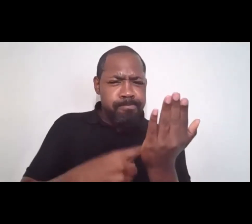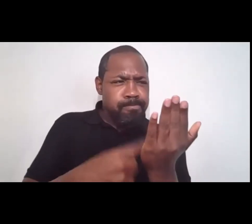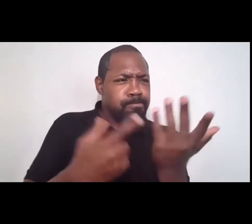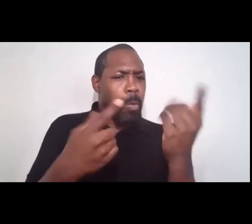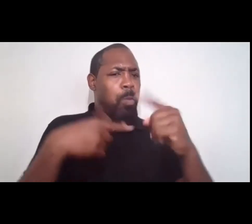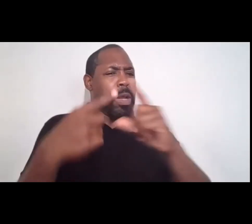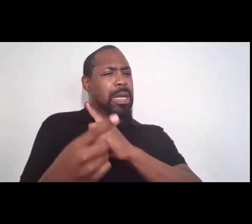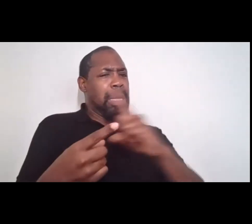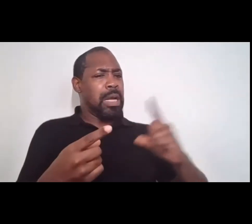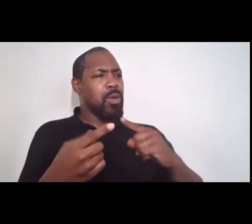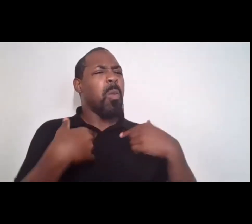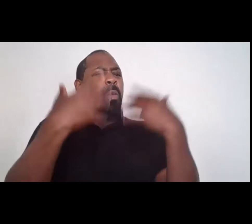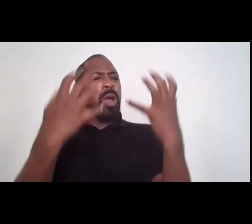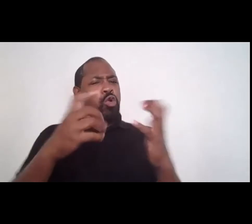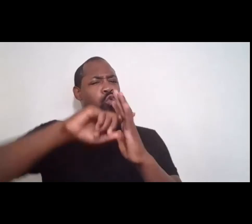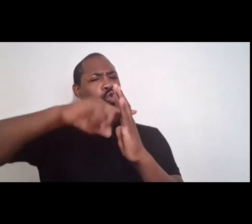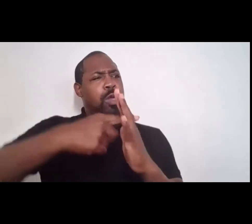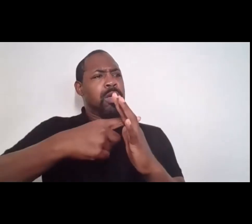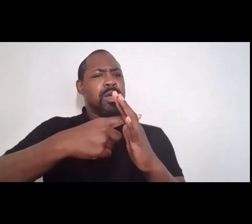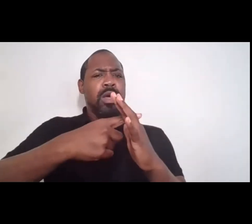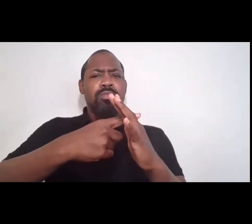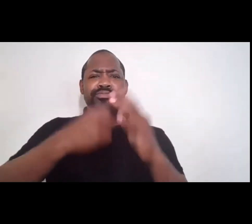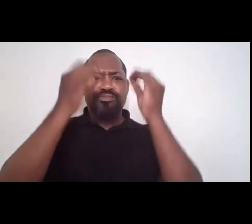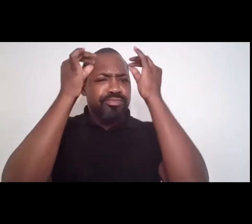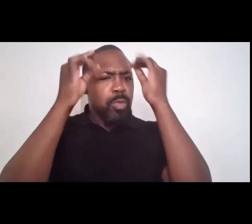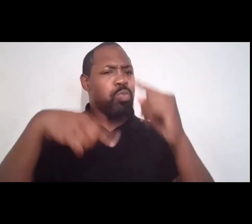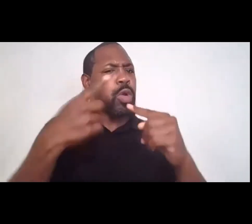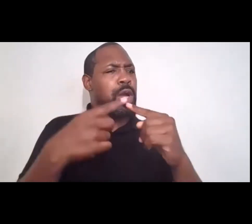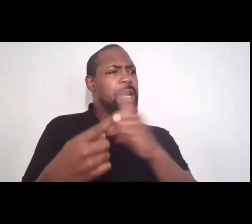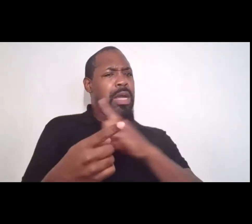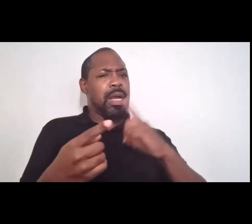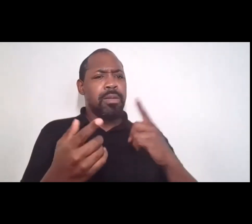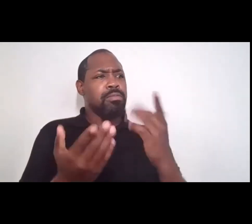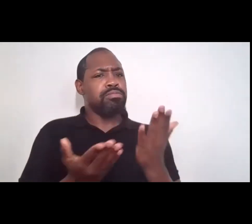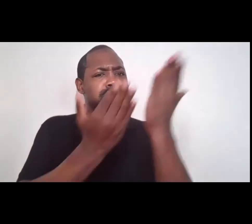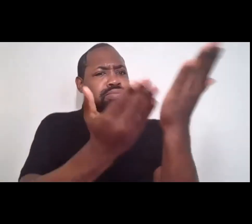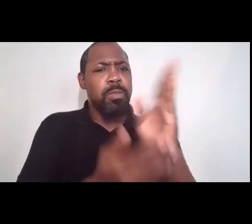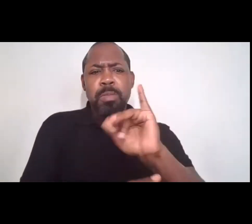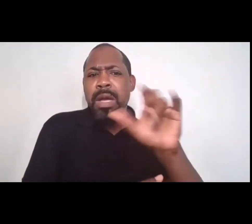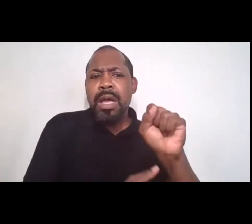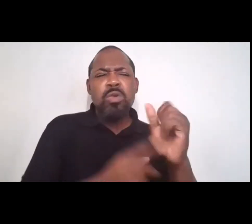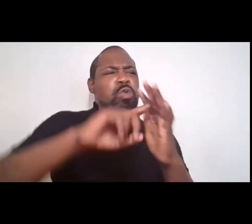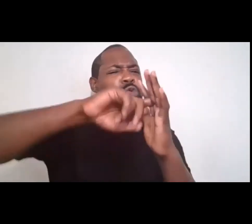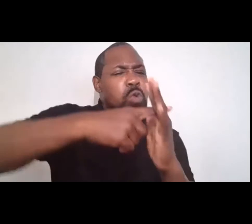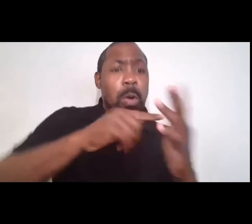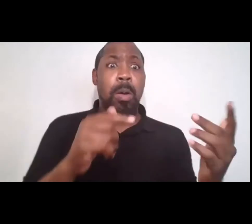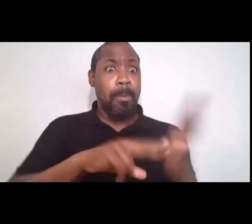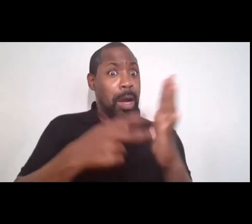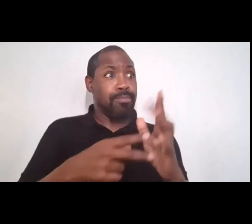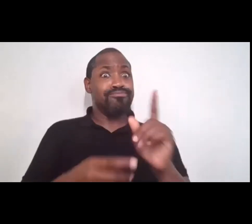In terms of the Rhode Island staff, and we've been thinking about the legislation to propose certain